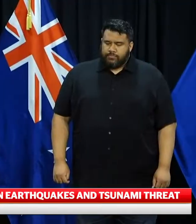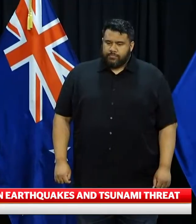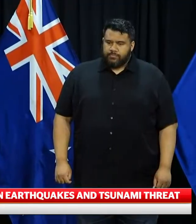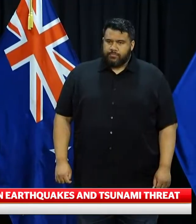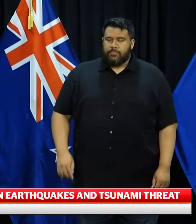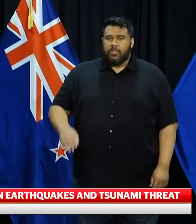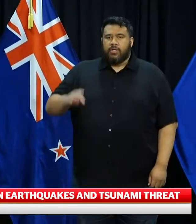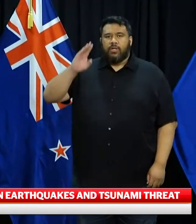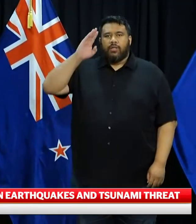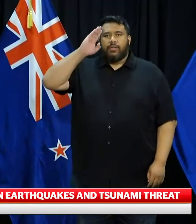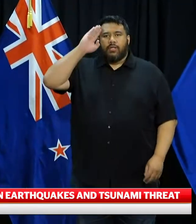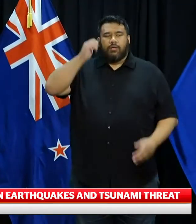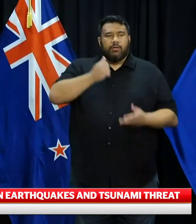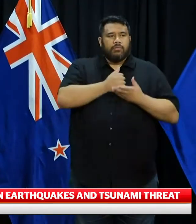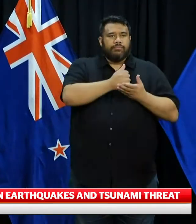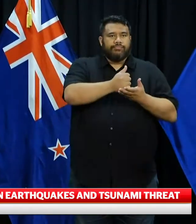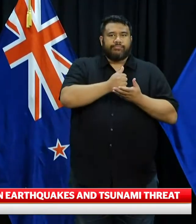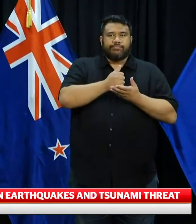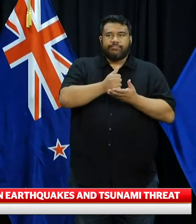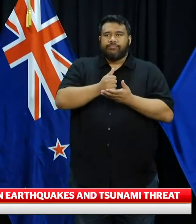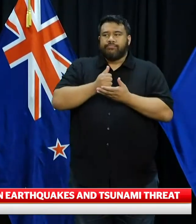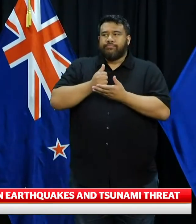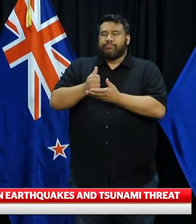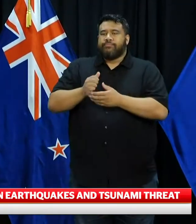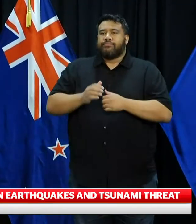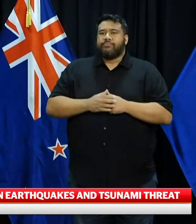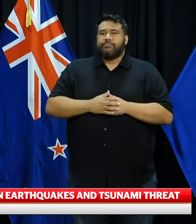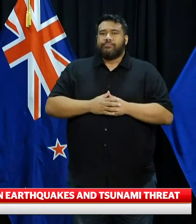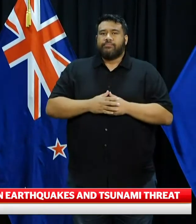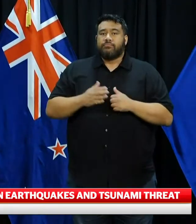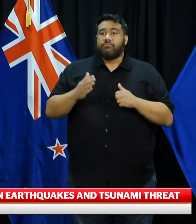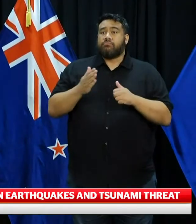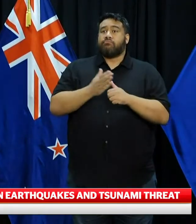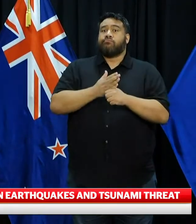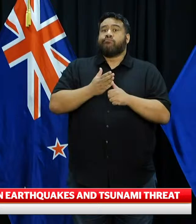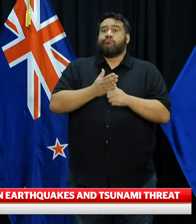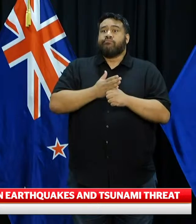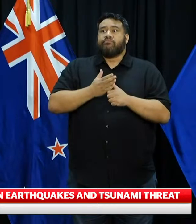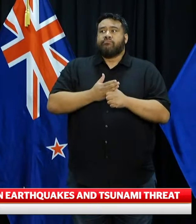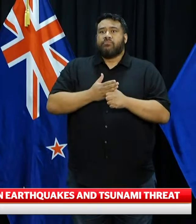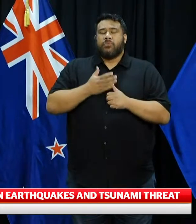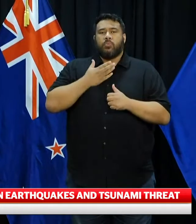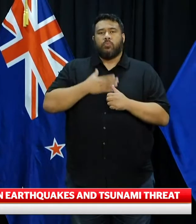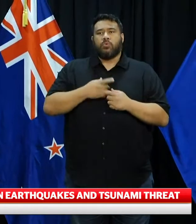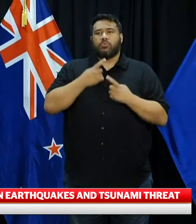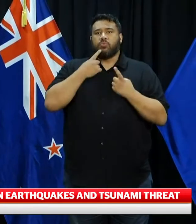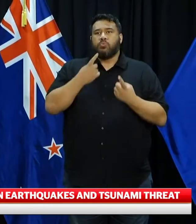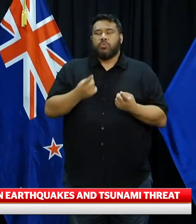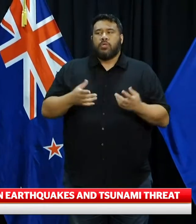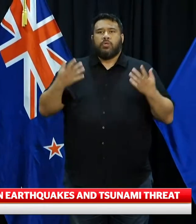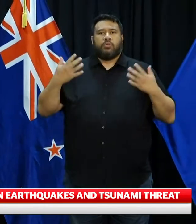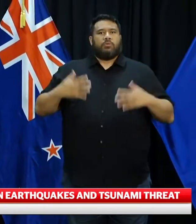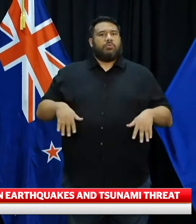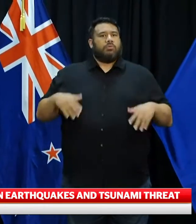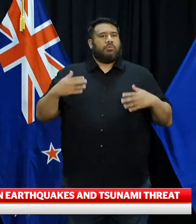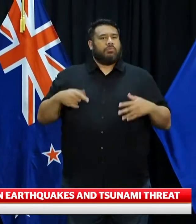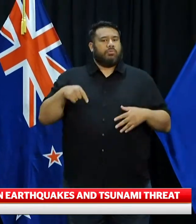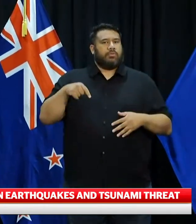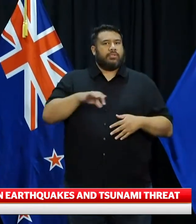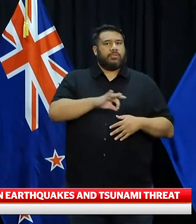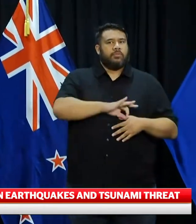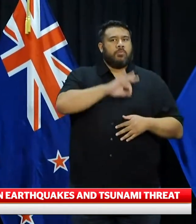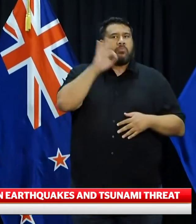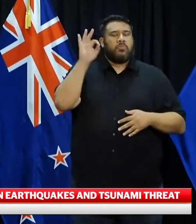Well, kia ora tātou. Tuatahi, first I just want to acknowledge that this has been an extraordinary morning for many